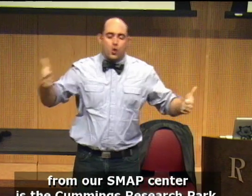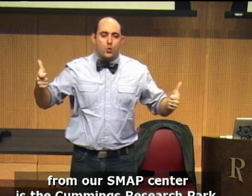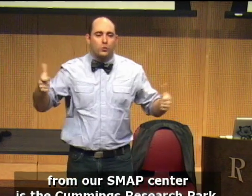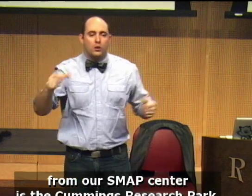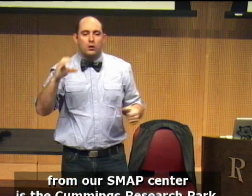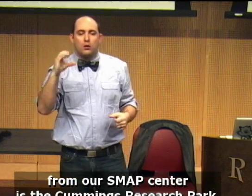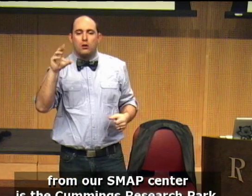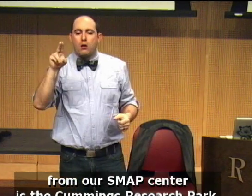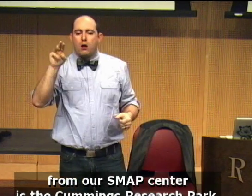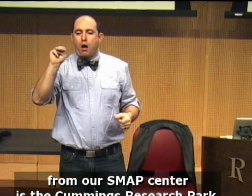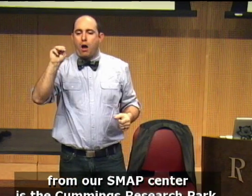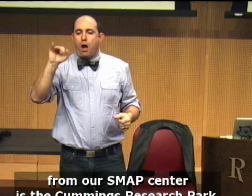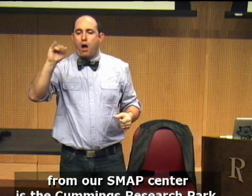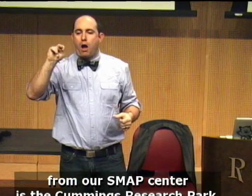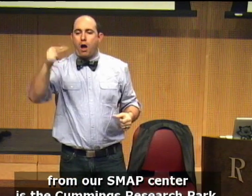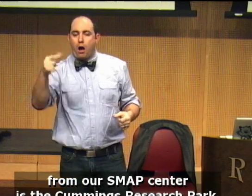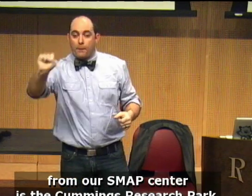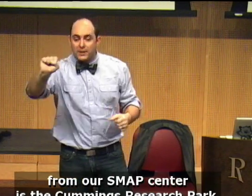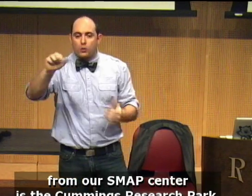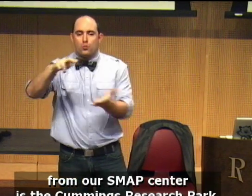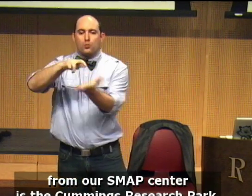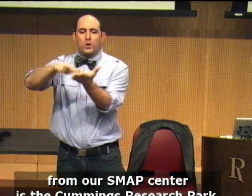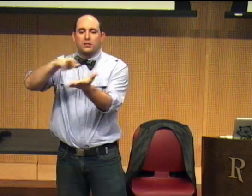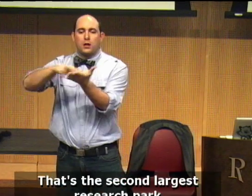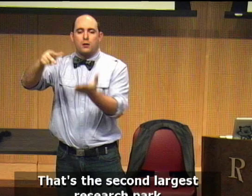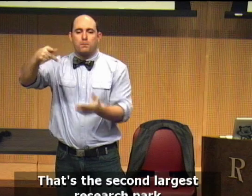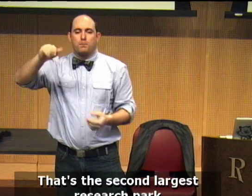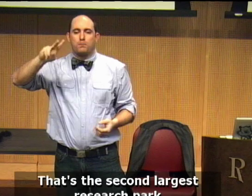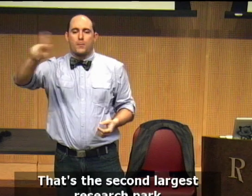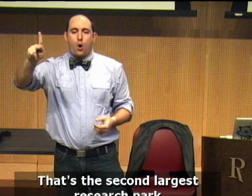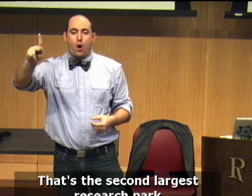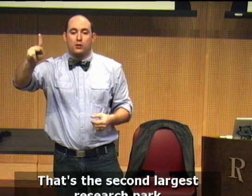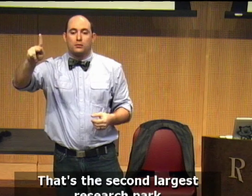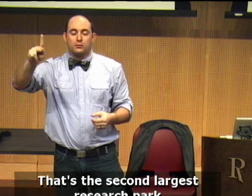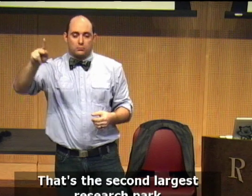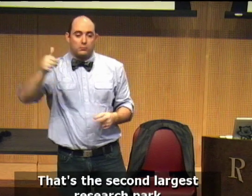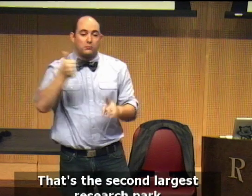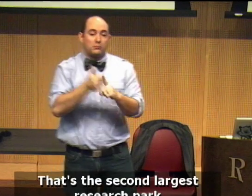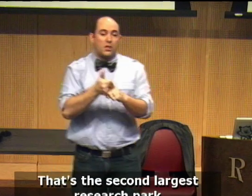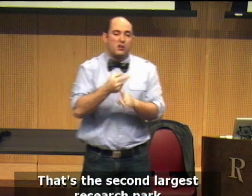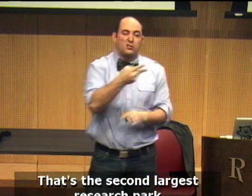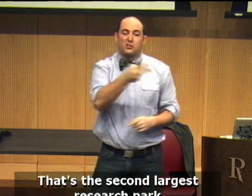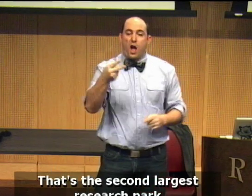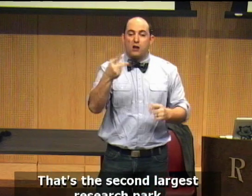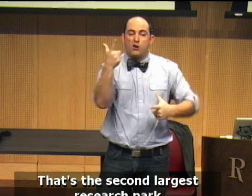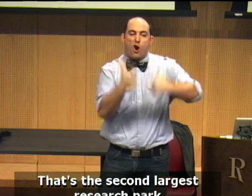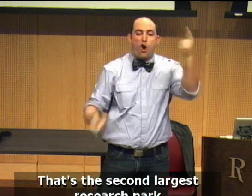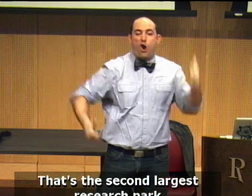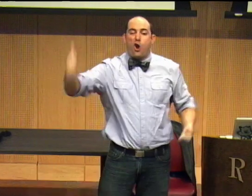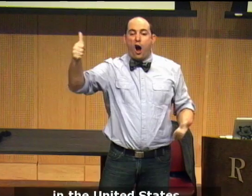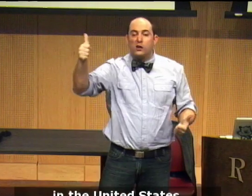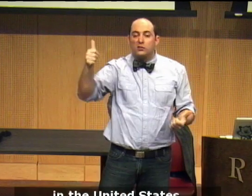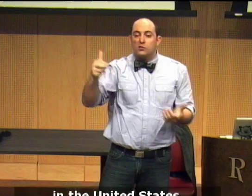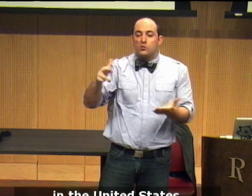Cumming Research Park. That's the second largest research park in the United